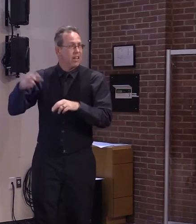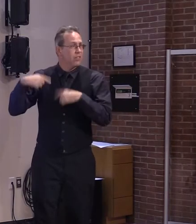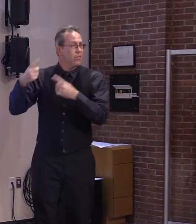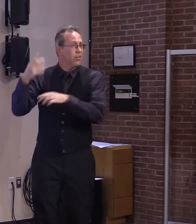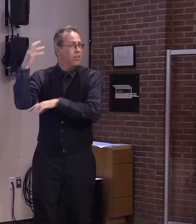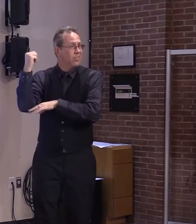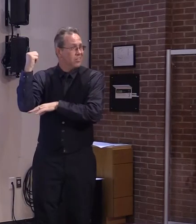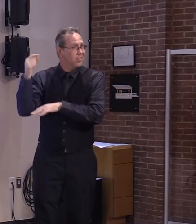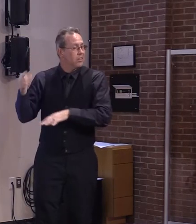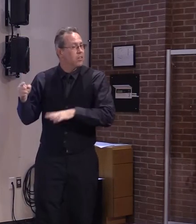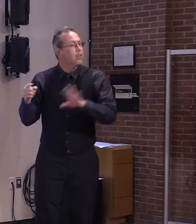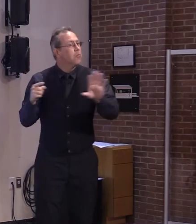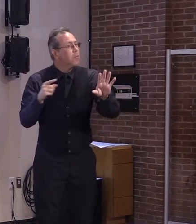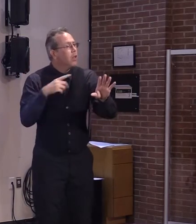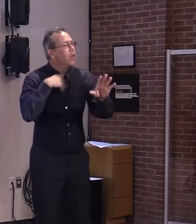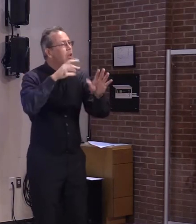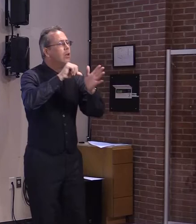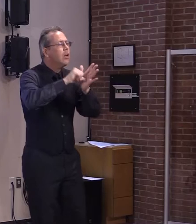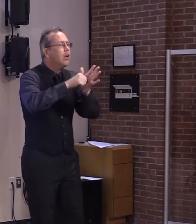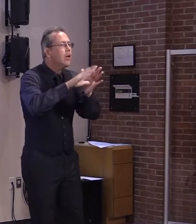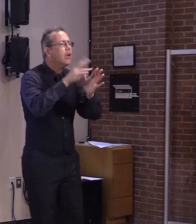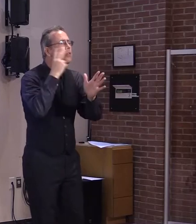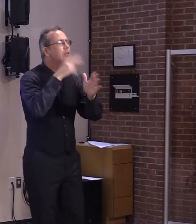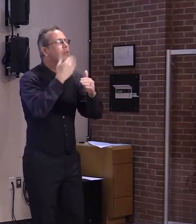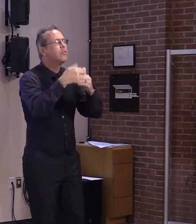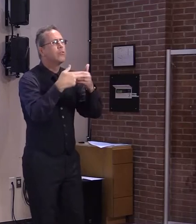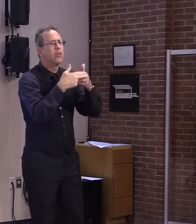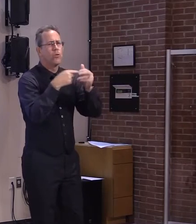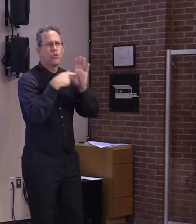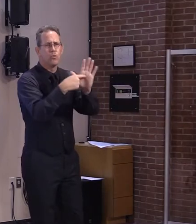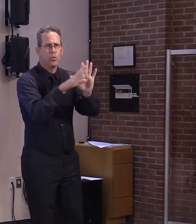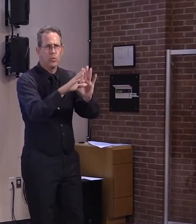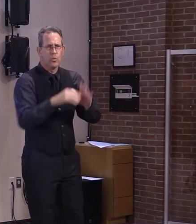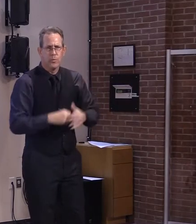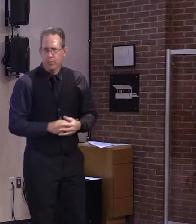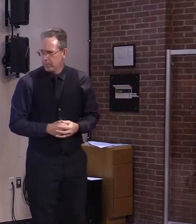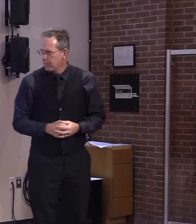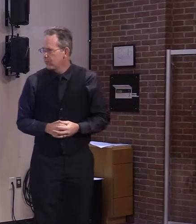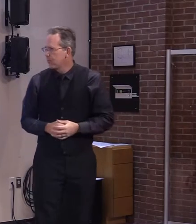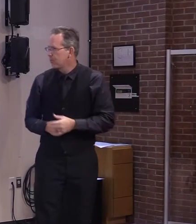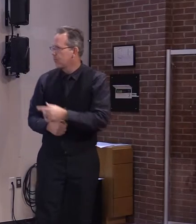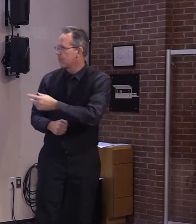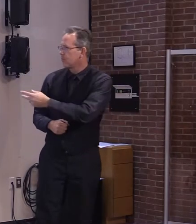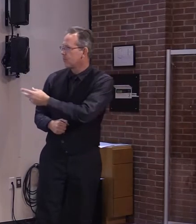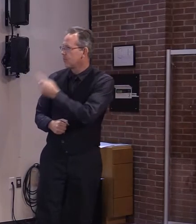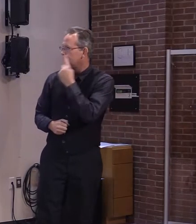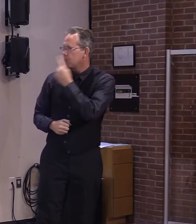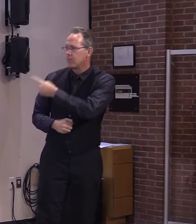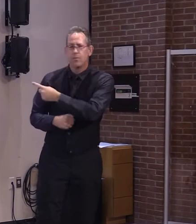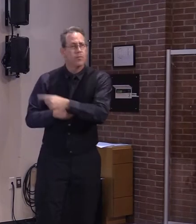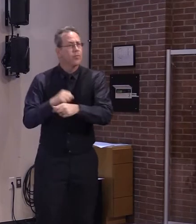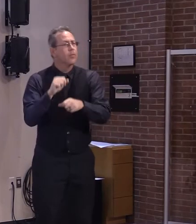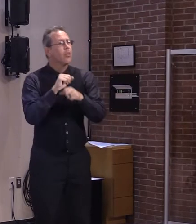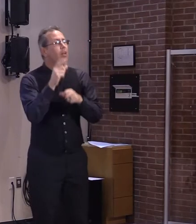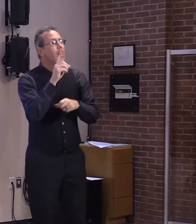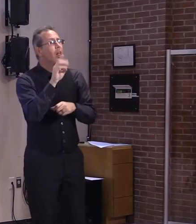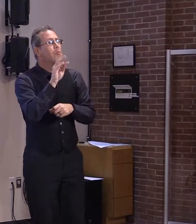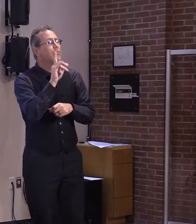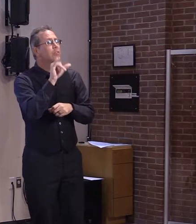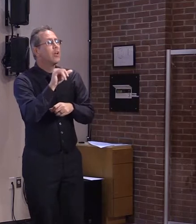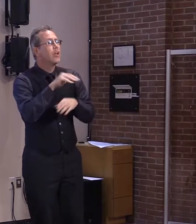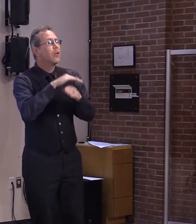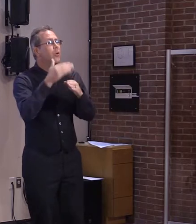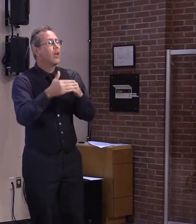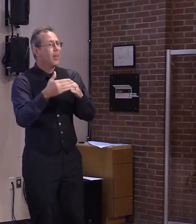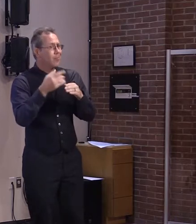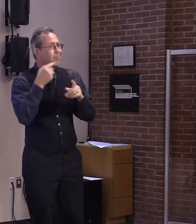happening. And on the next slide, we'll see something that we've shown in the past when we've talked about holidays. We've talked generally about each